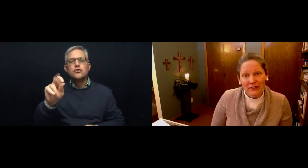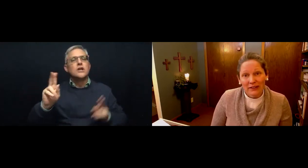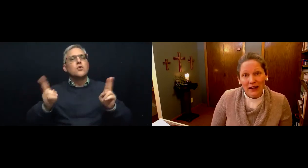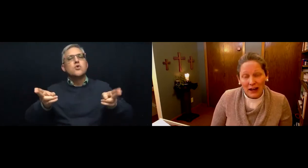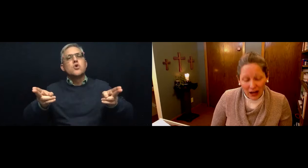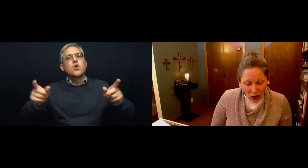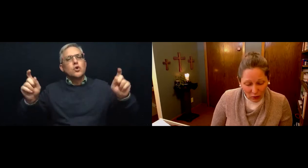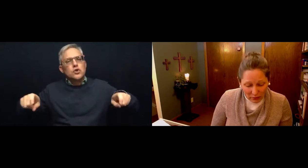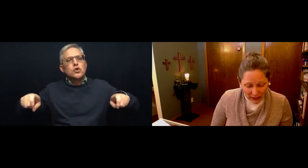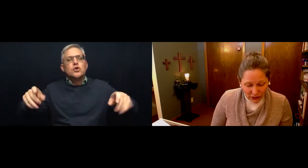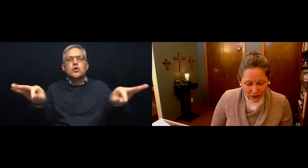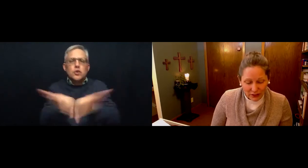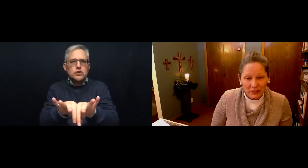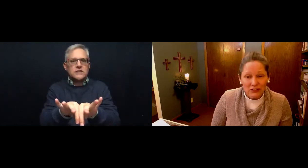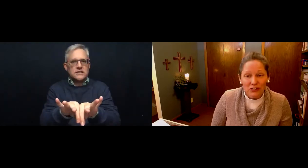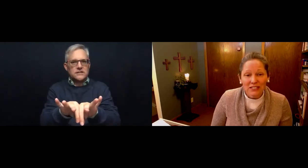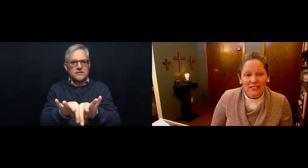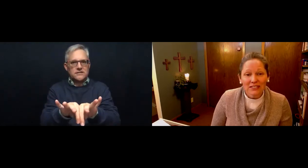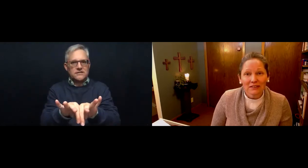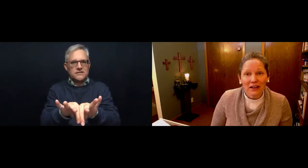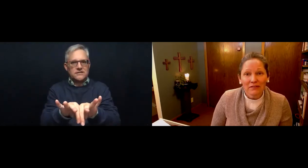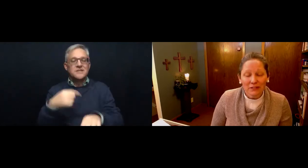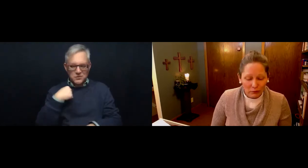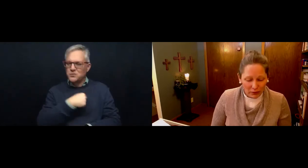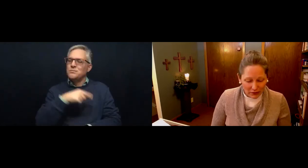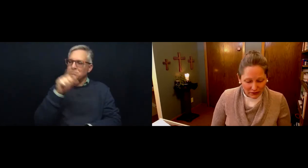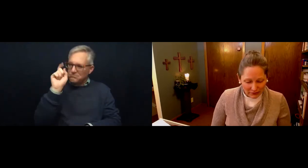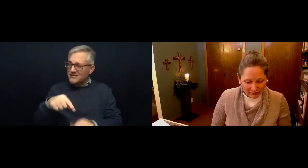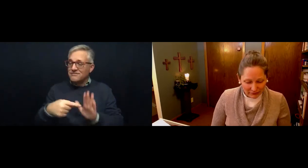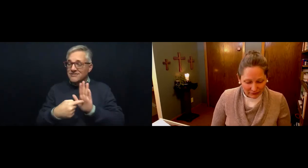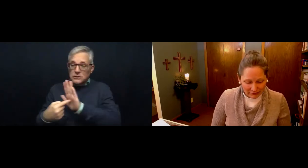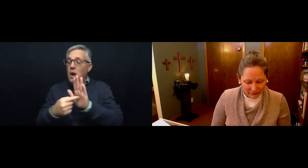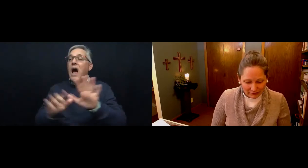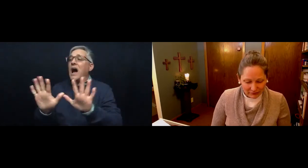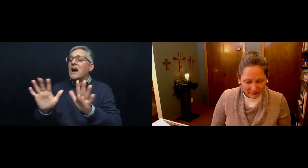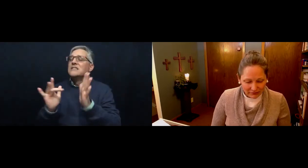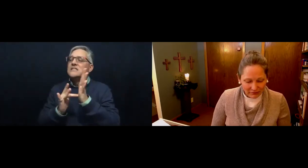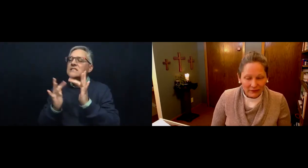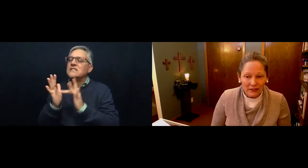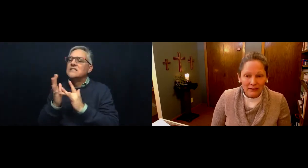demonstrate how much Jesus loves the world.